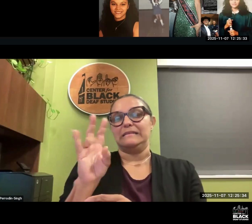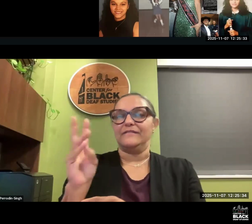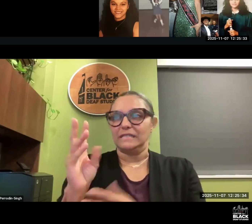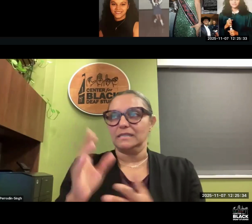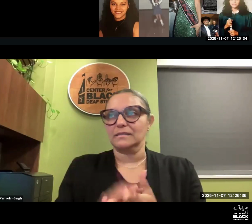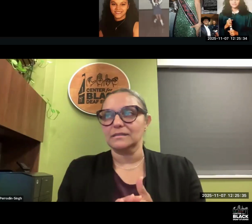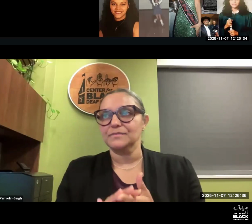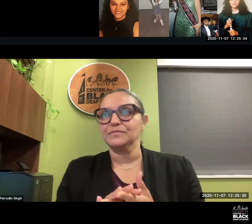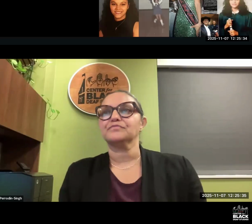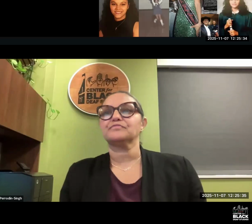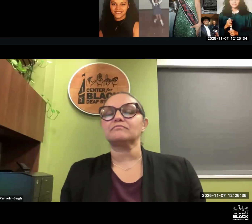May 16th,